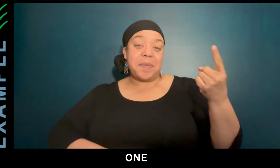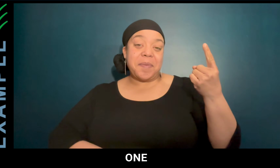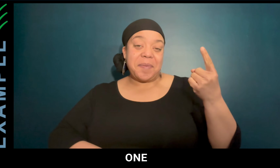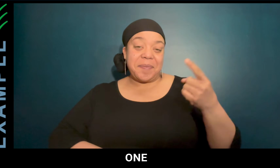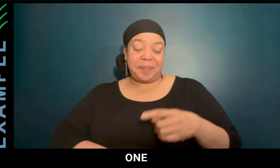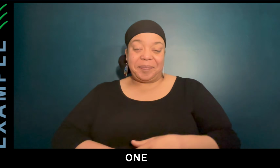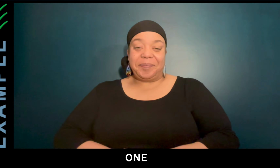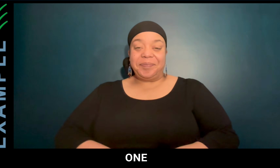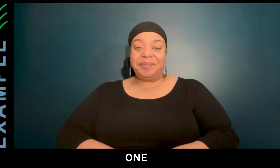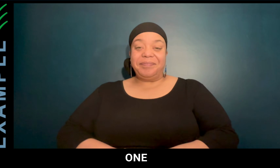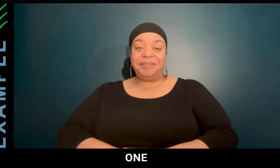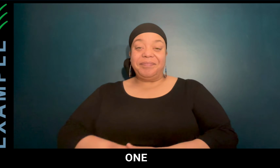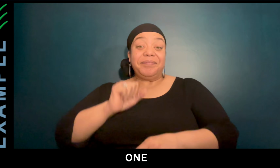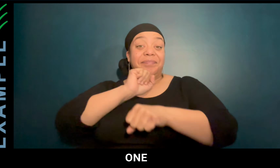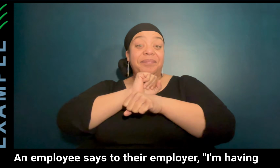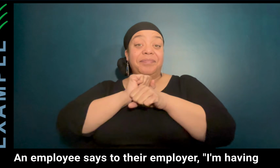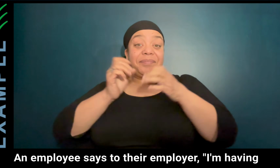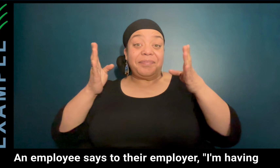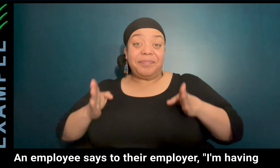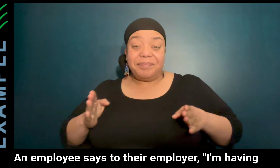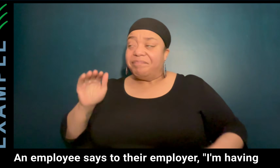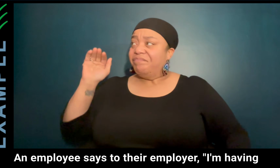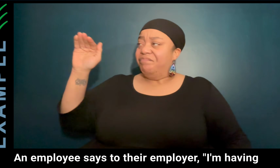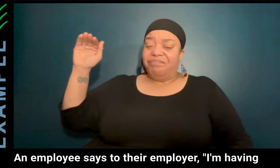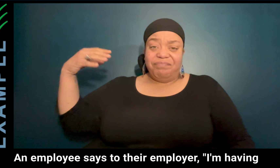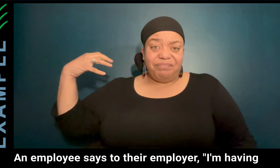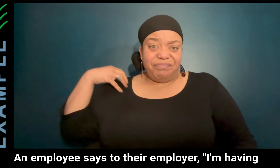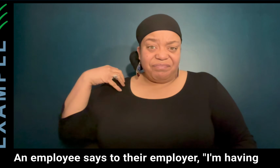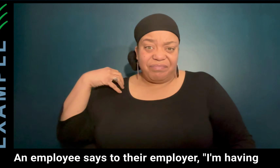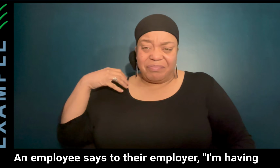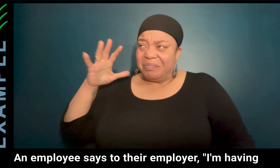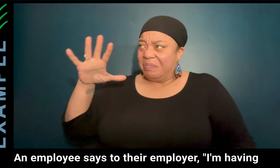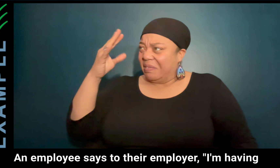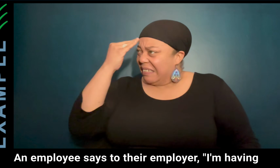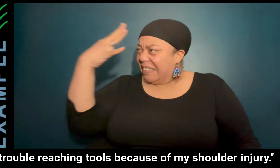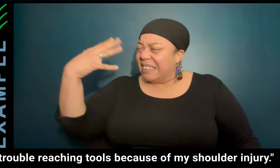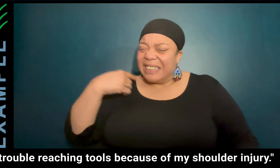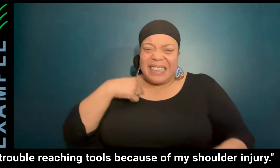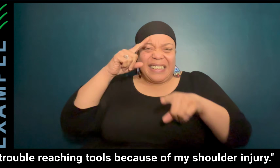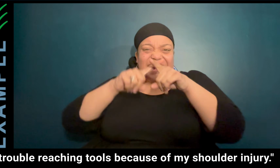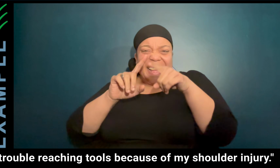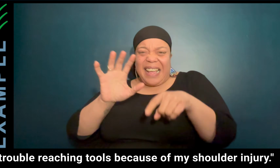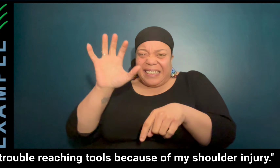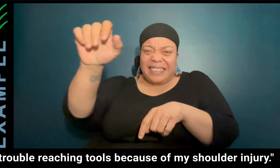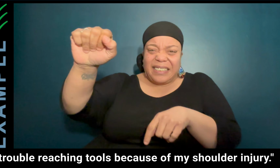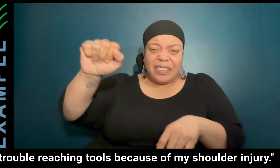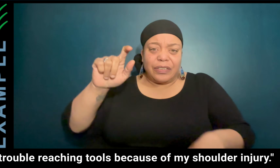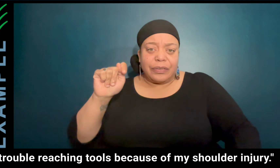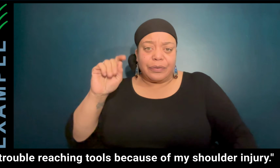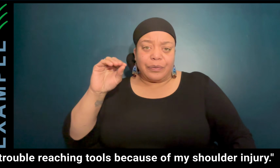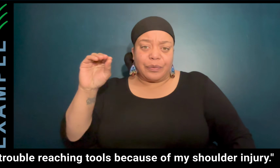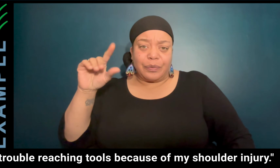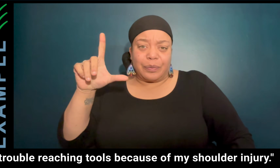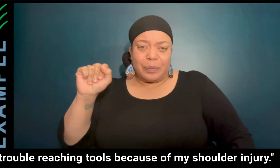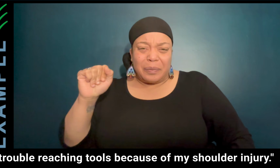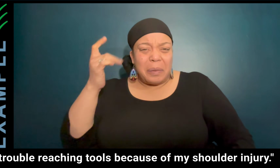1. An employee says to their employer, "I'm having trouble reaching tools because of my shoulder injury."